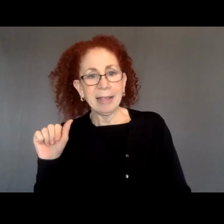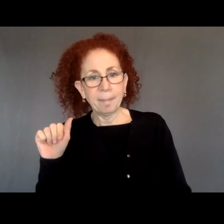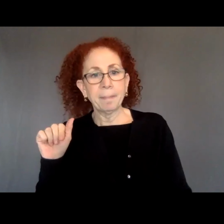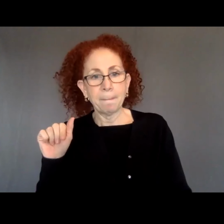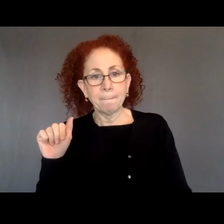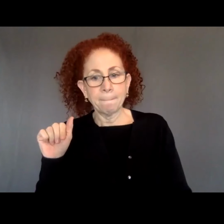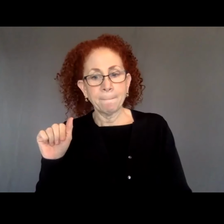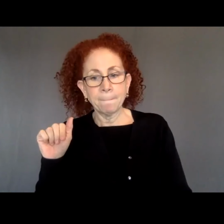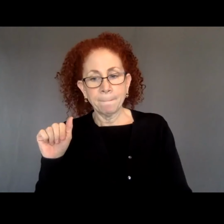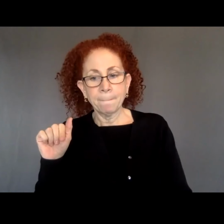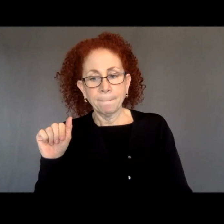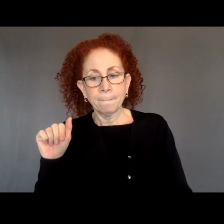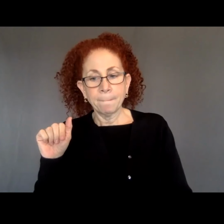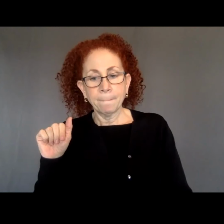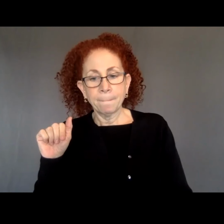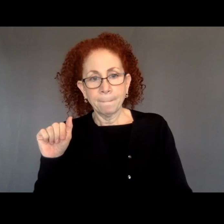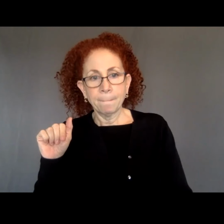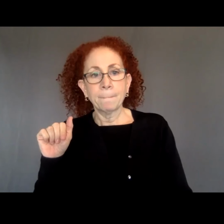Act,